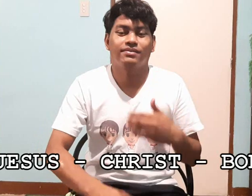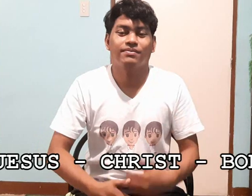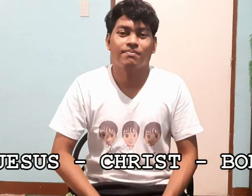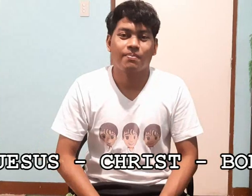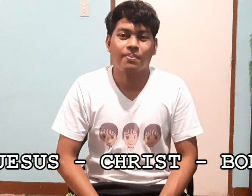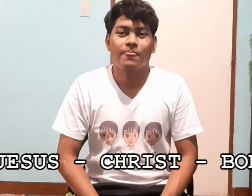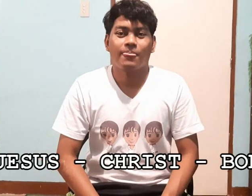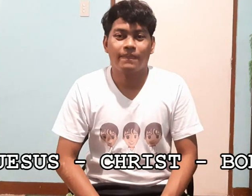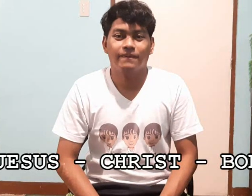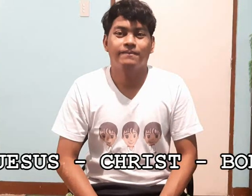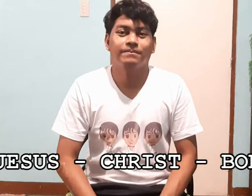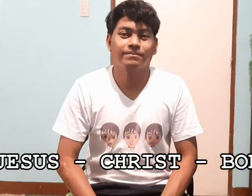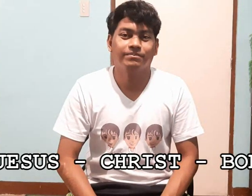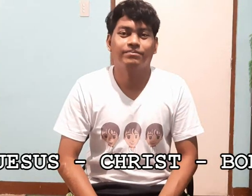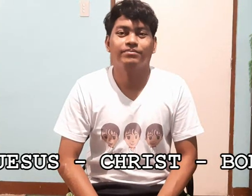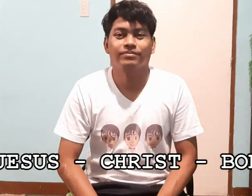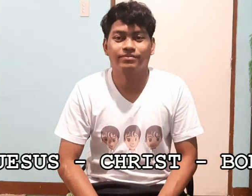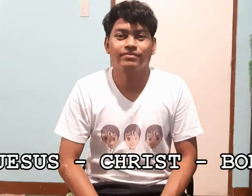heard yeah, yeah